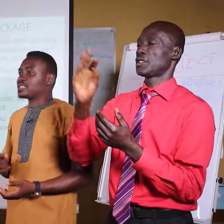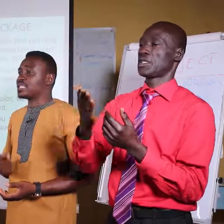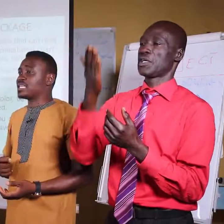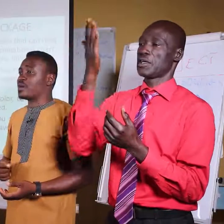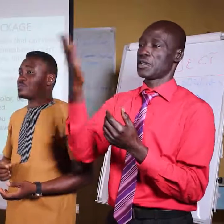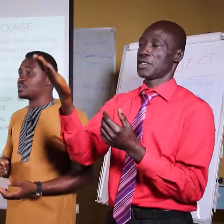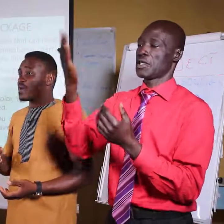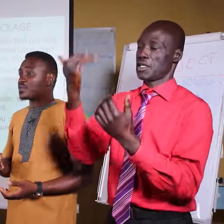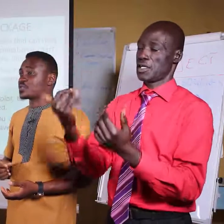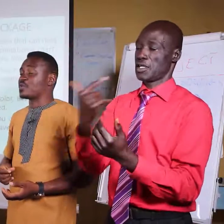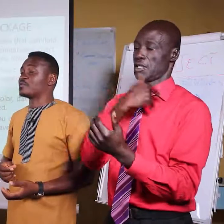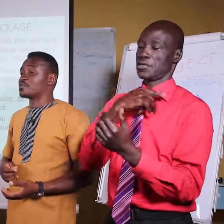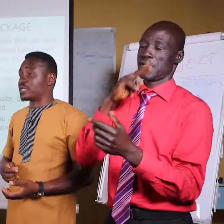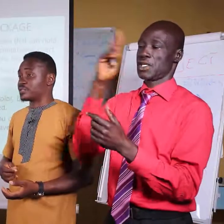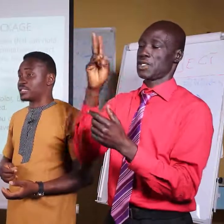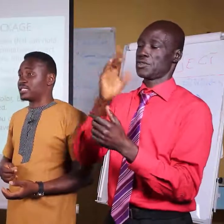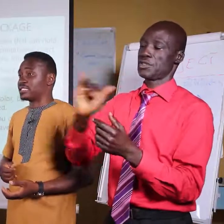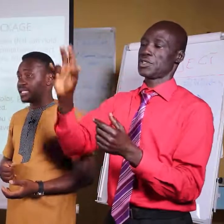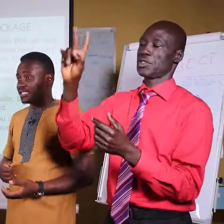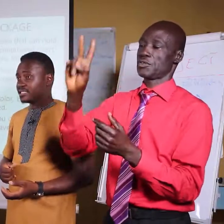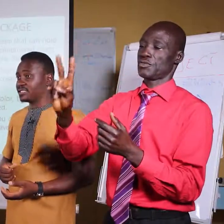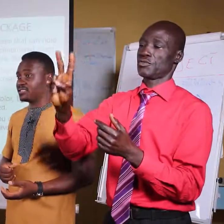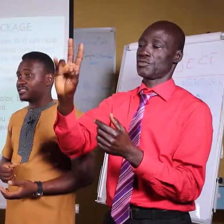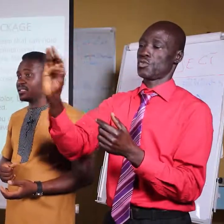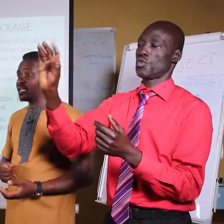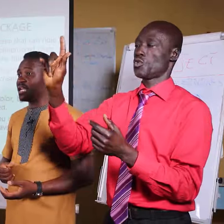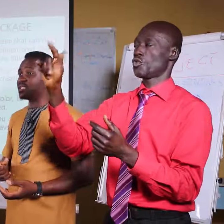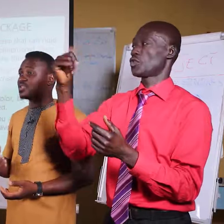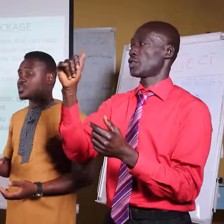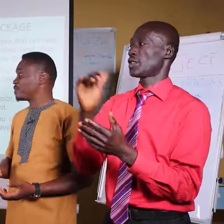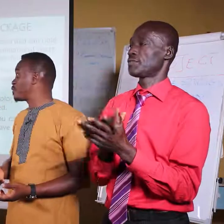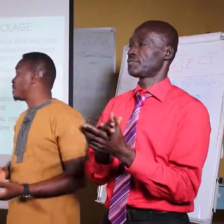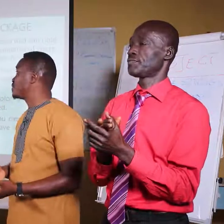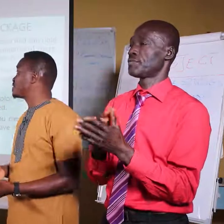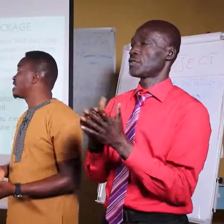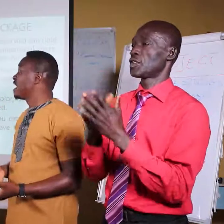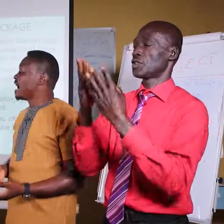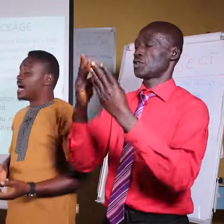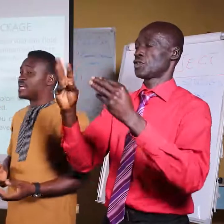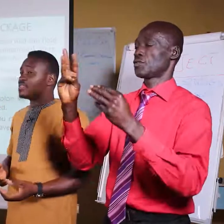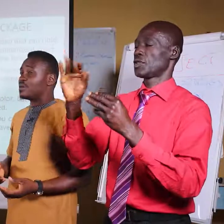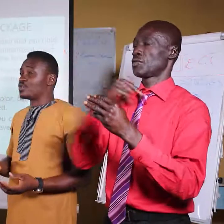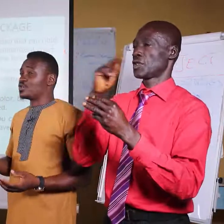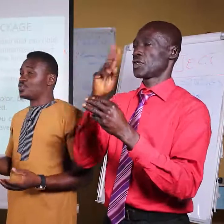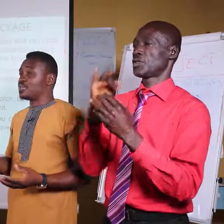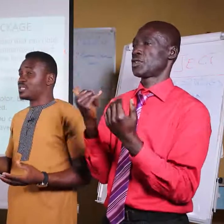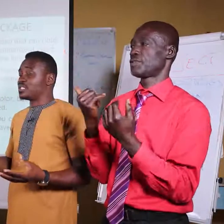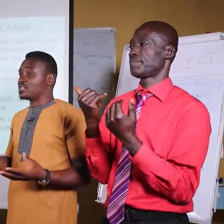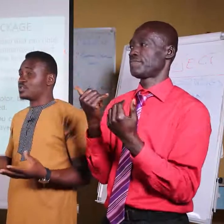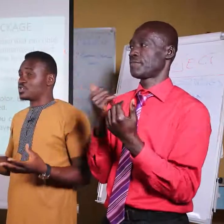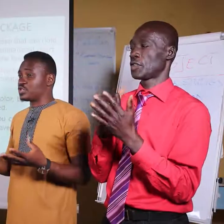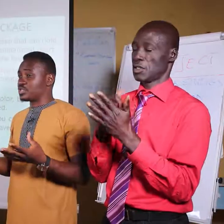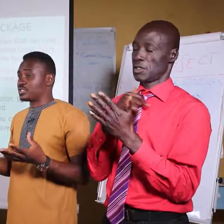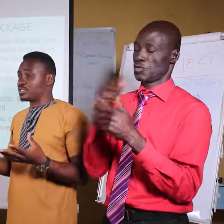So presently I'm using Microsoft 2010. That's the software I'm using. And I'm going to be making